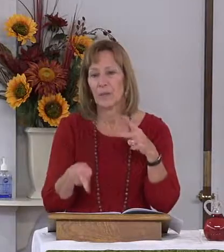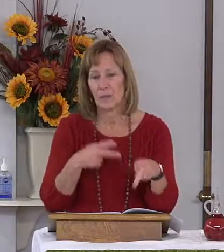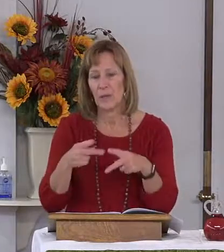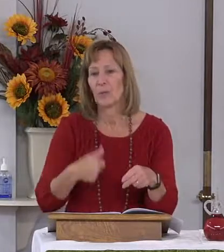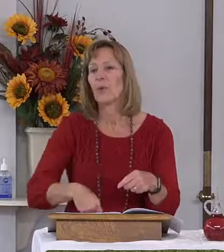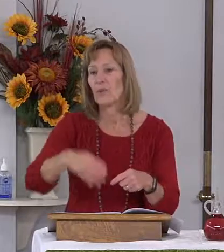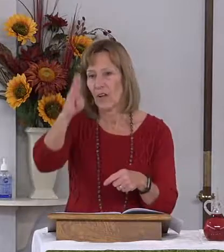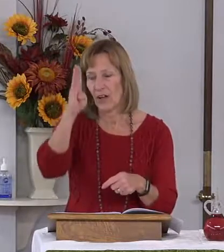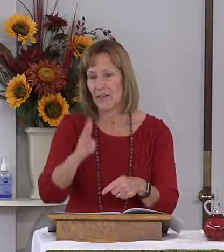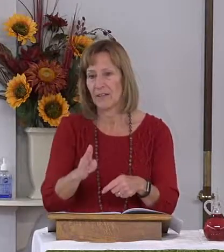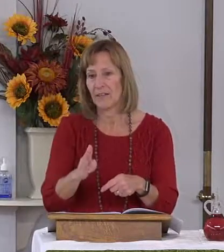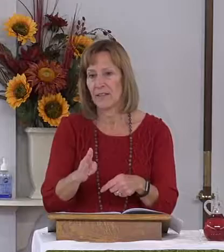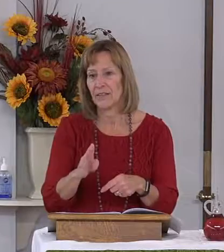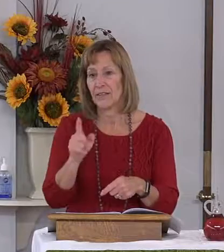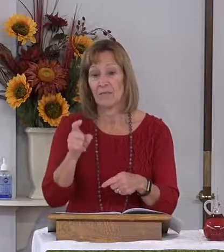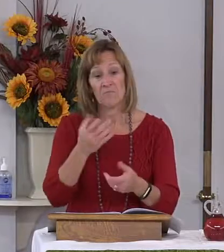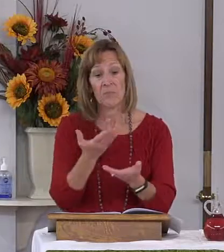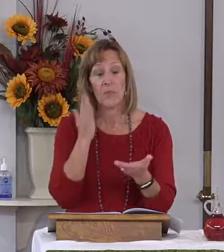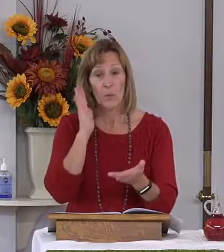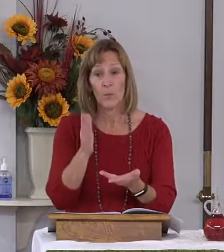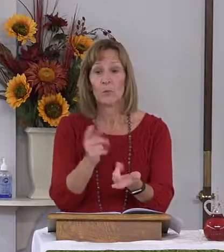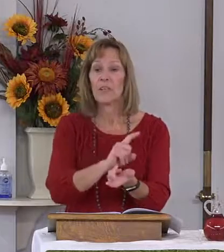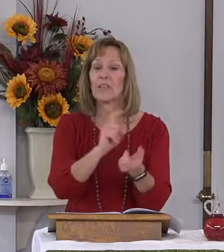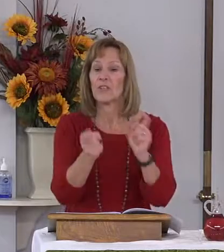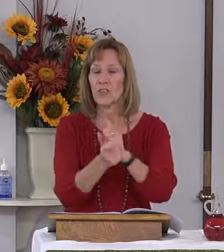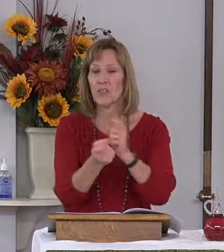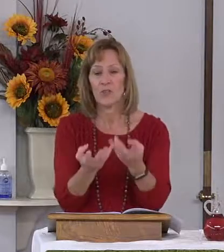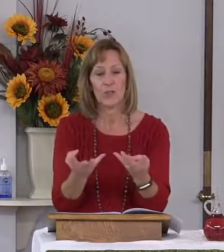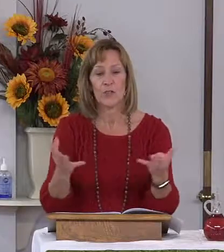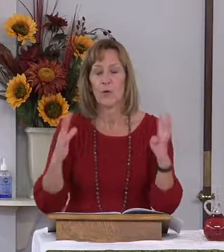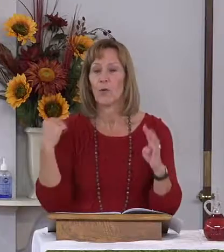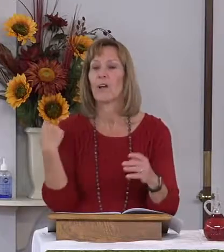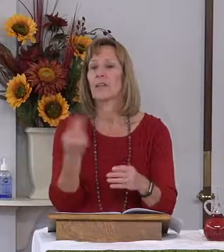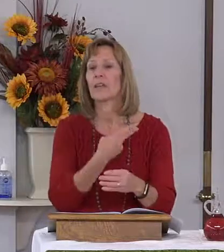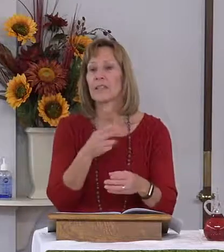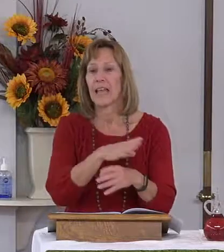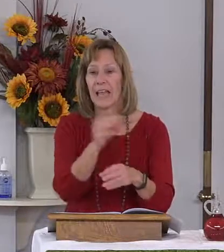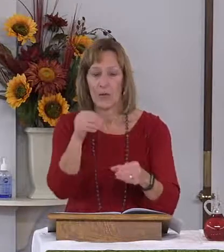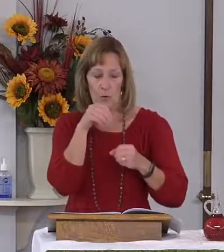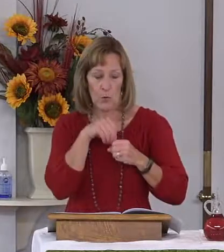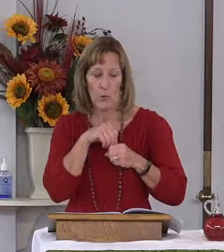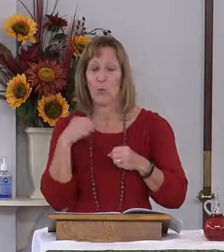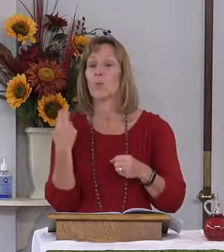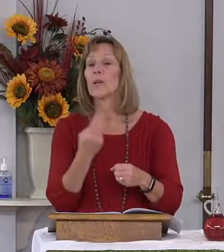God, so there are changes all around us and within us.